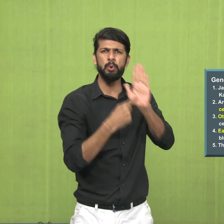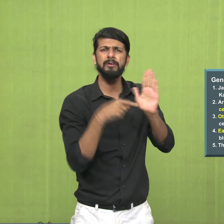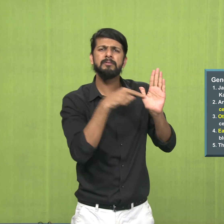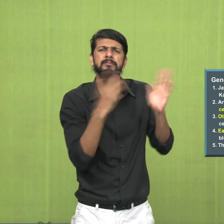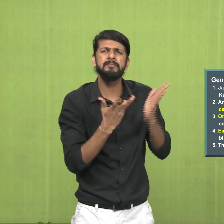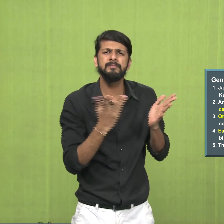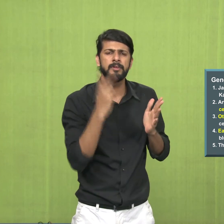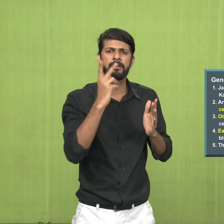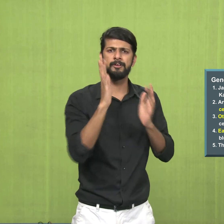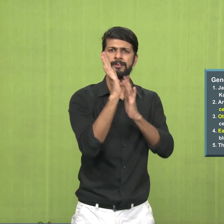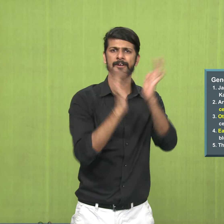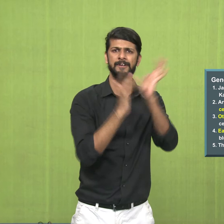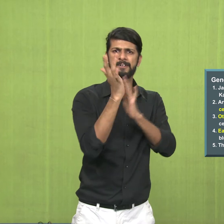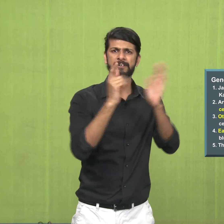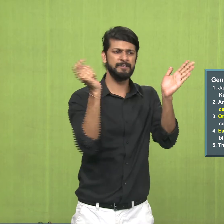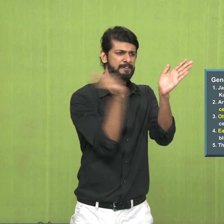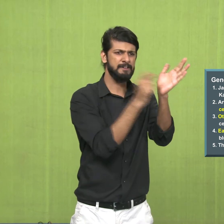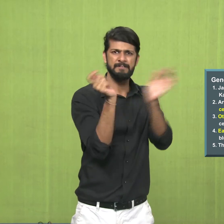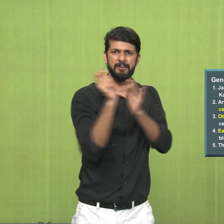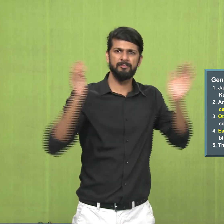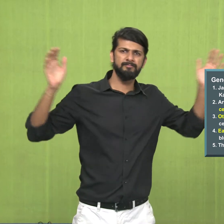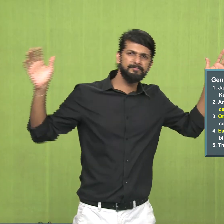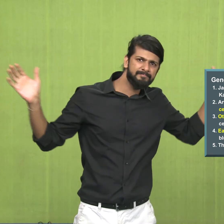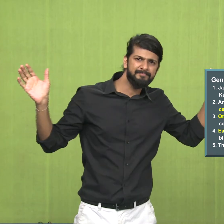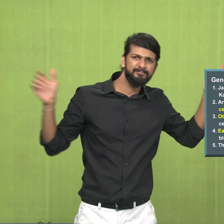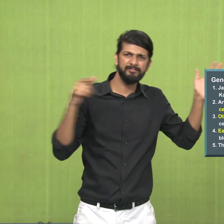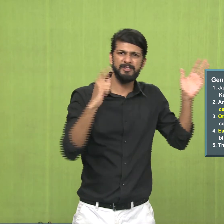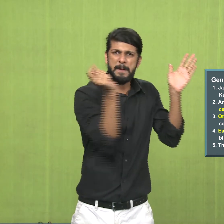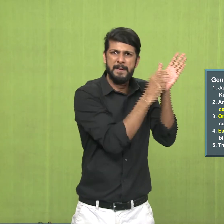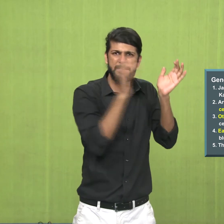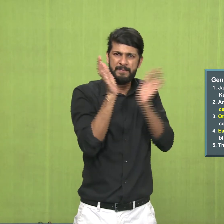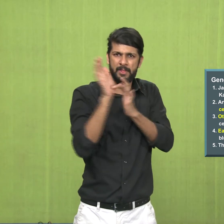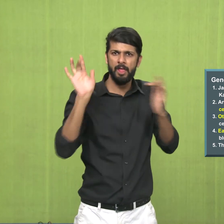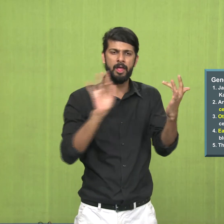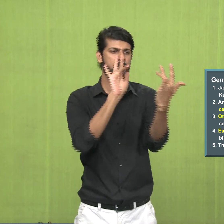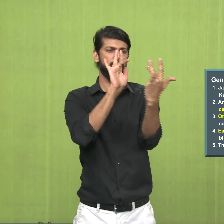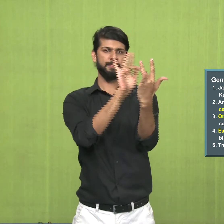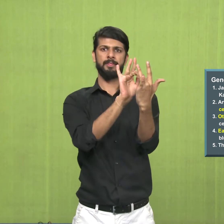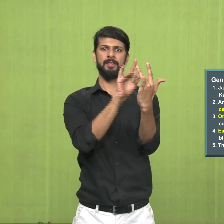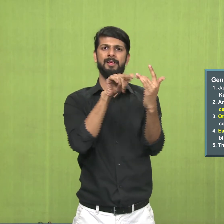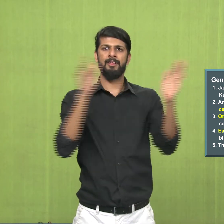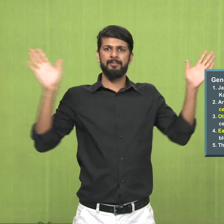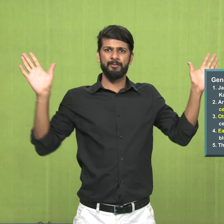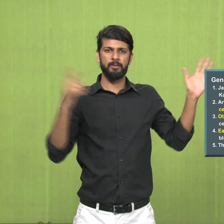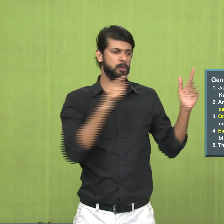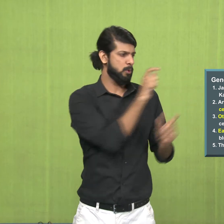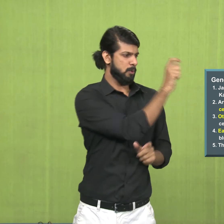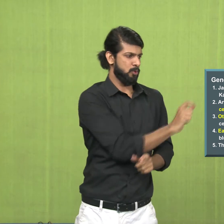The artist through this painting is showing the crucifixion of Jesus, and Jesus is